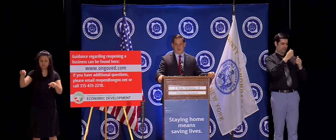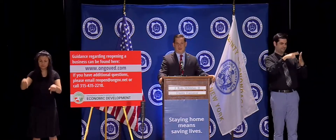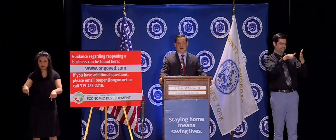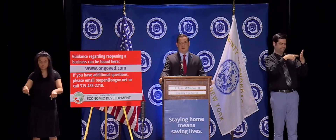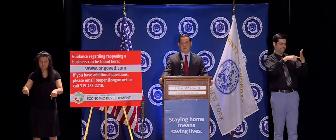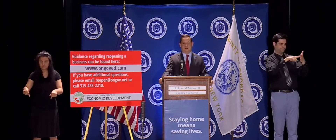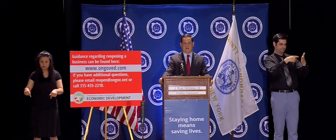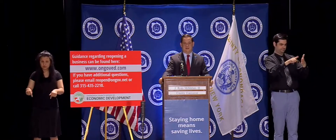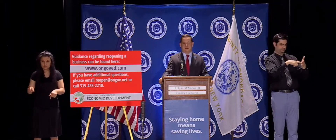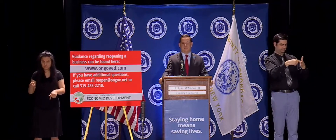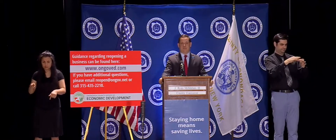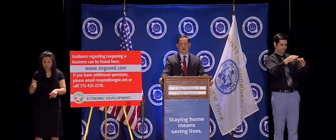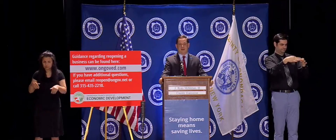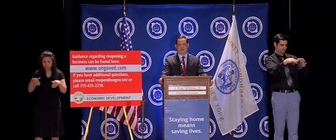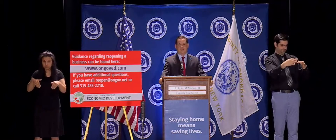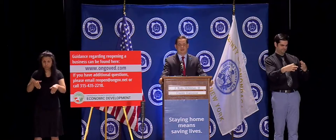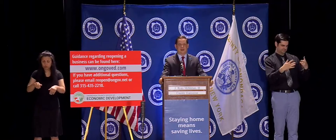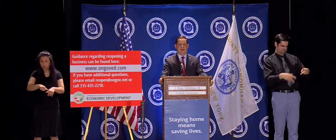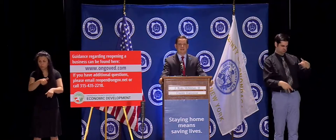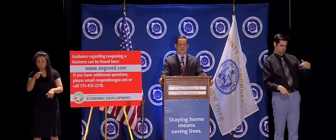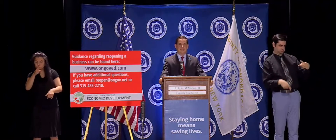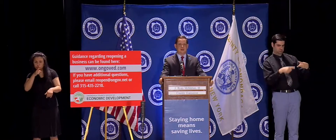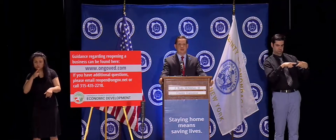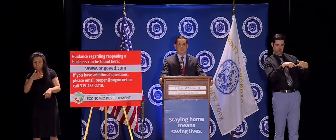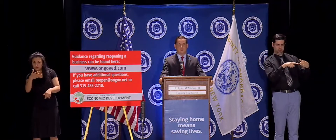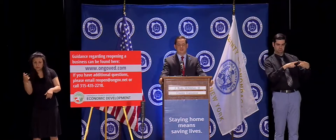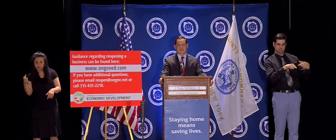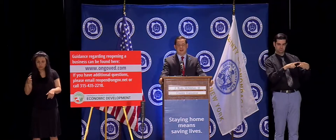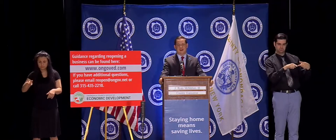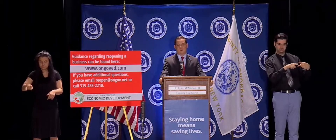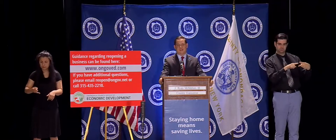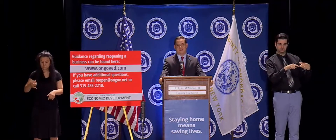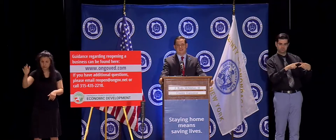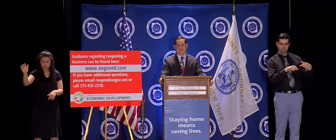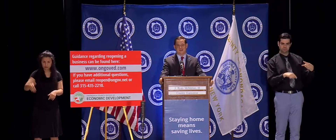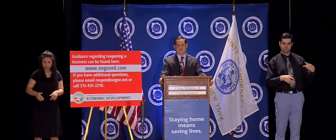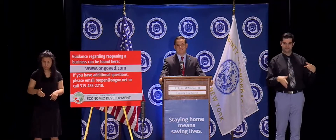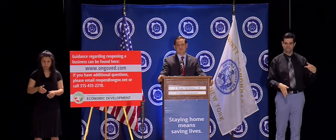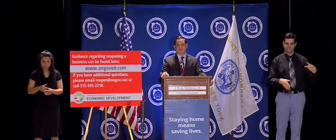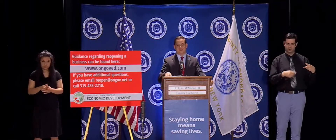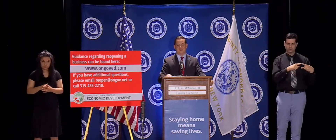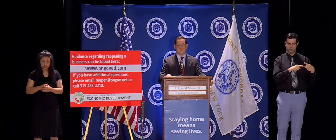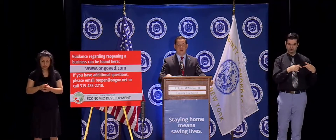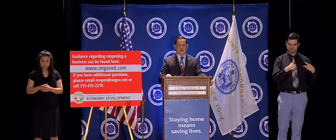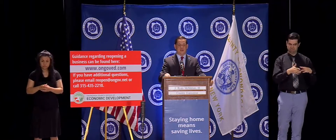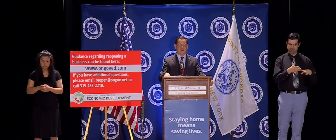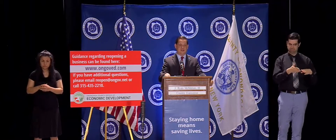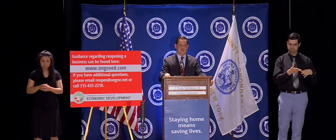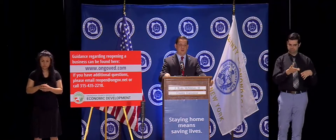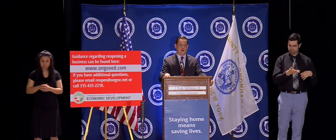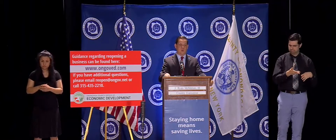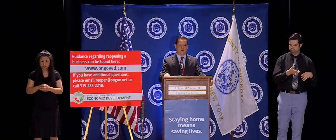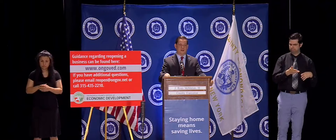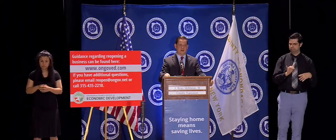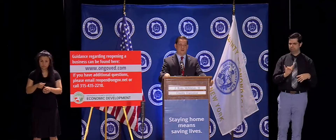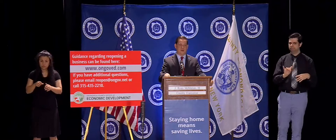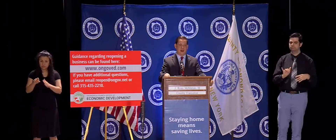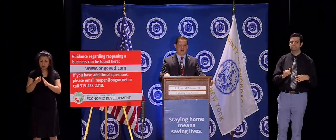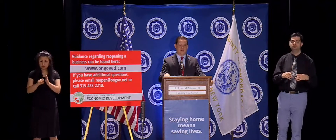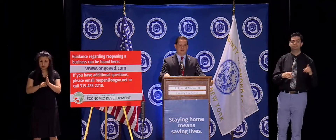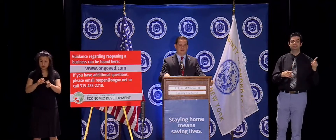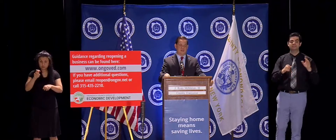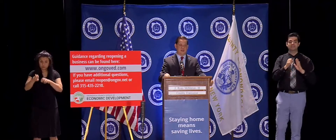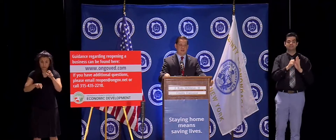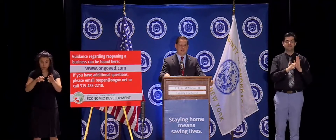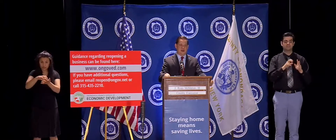year, but I think, this is kind of one of the things. It's like the fair. There's a lot of work done on the front